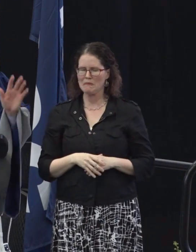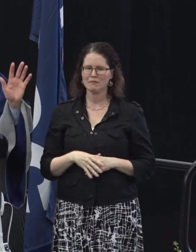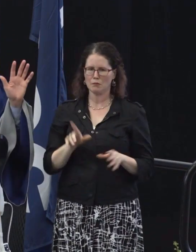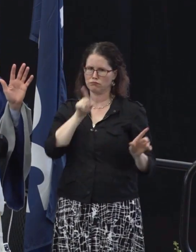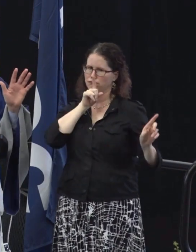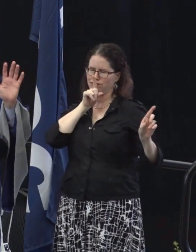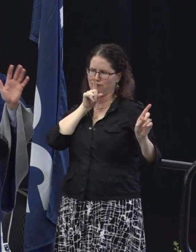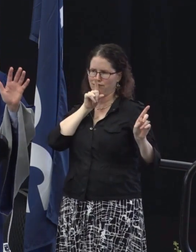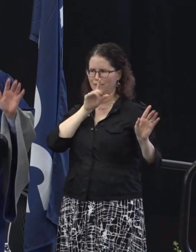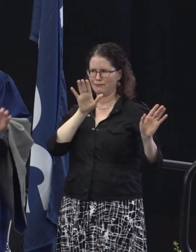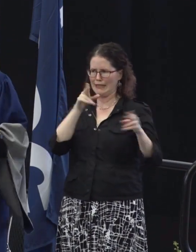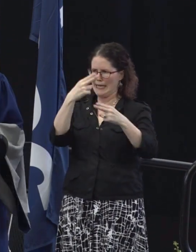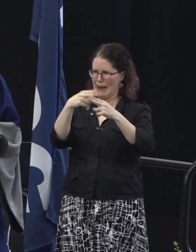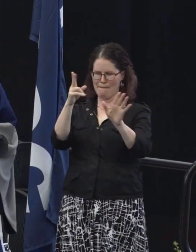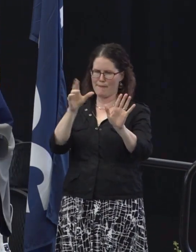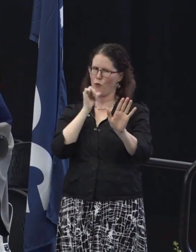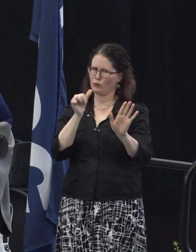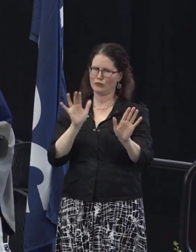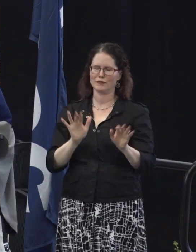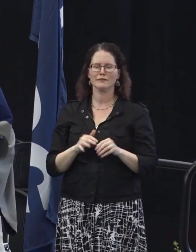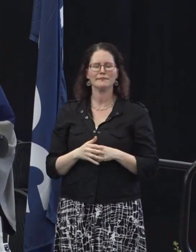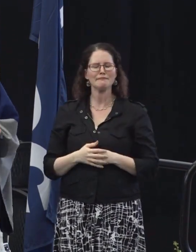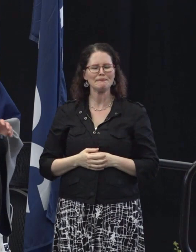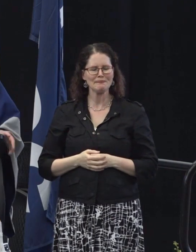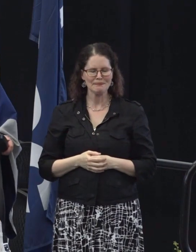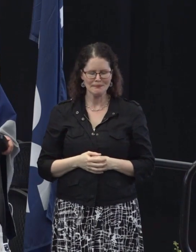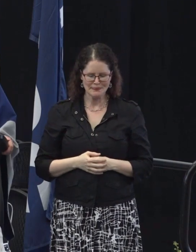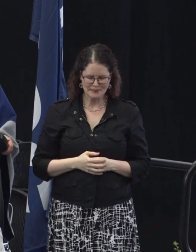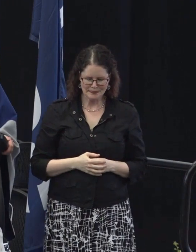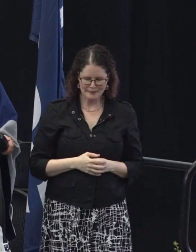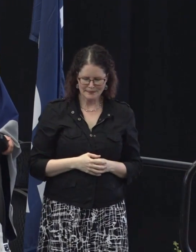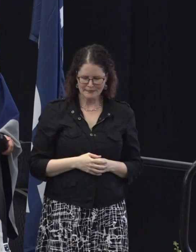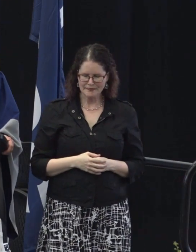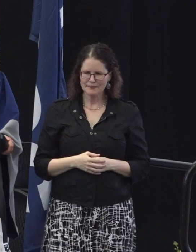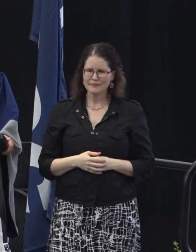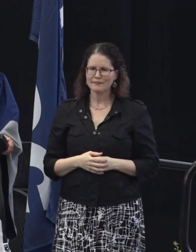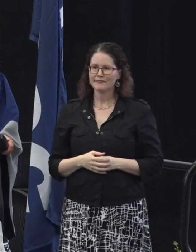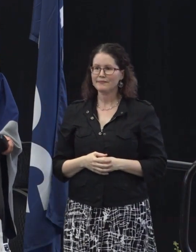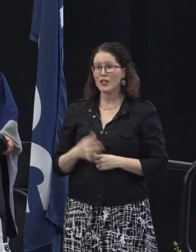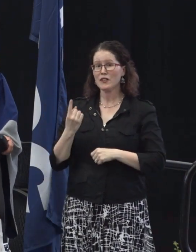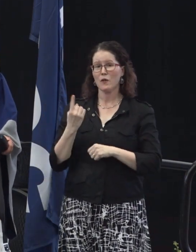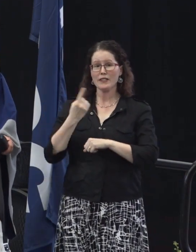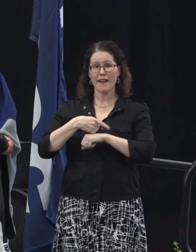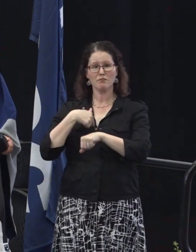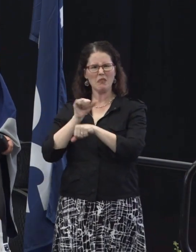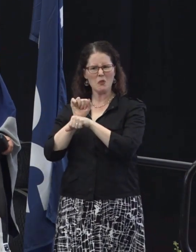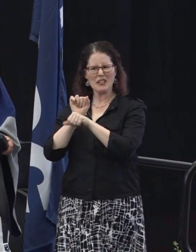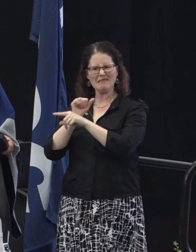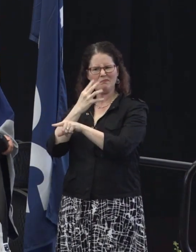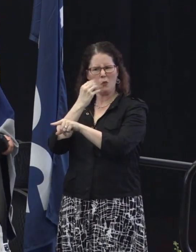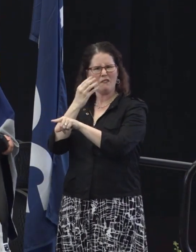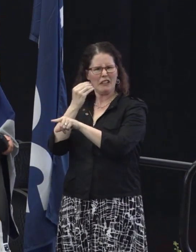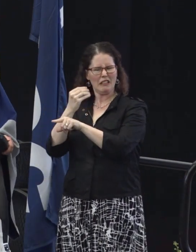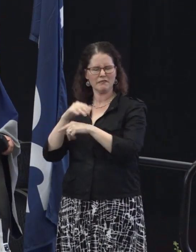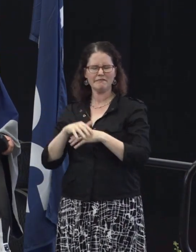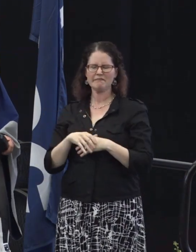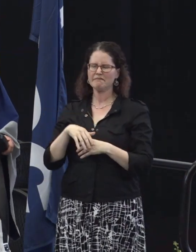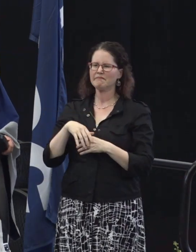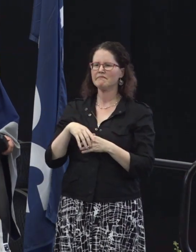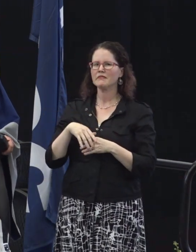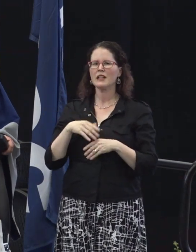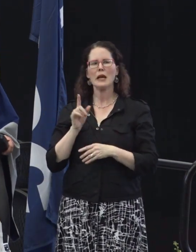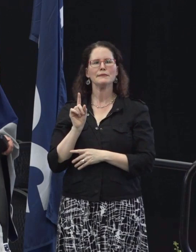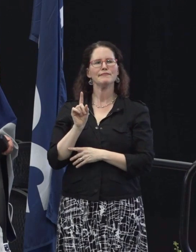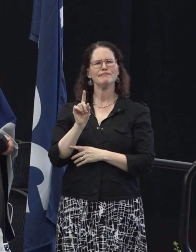That's all I'm going to say. It was in Wolfville. One day at work in Wolfville, I saw a poster advertising a first